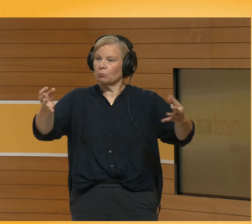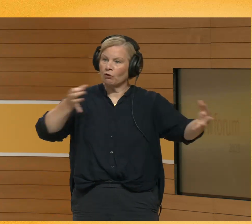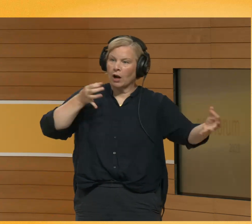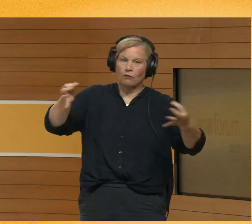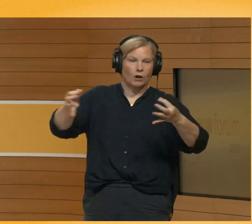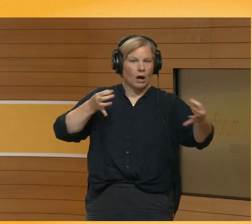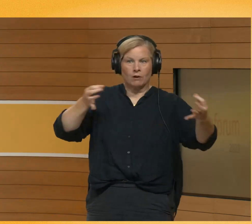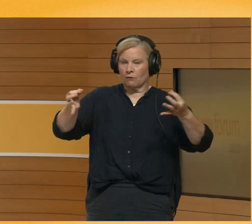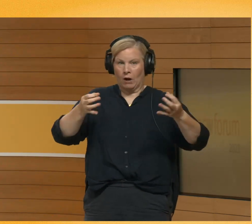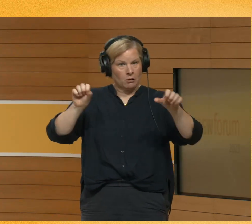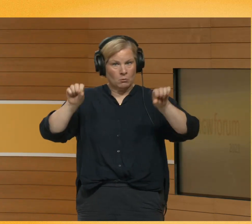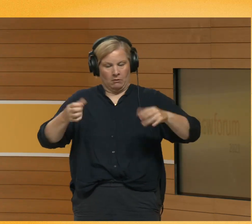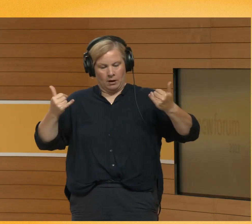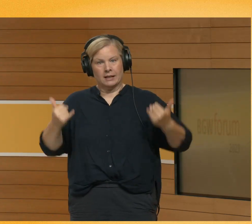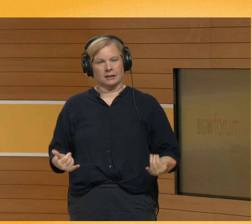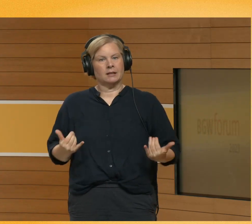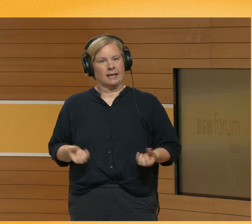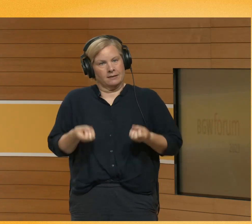members.